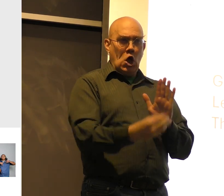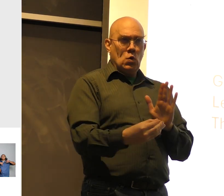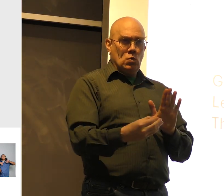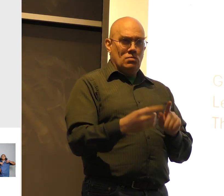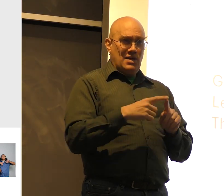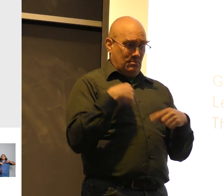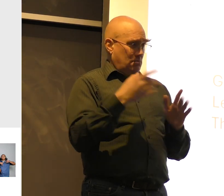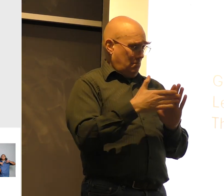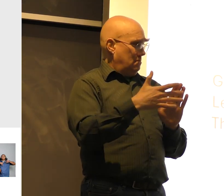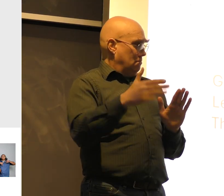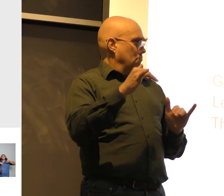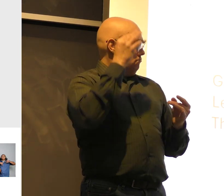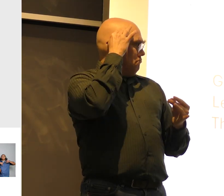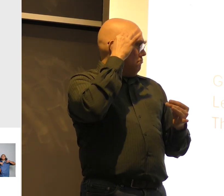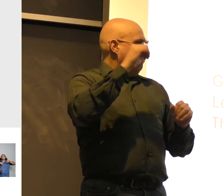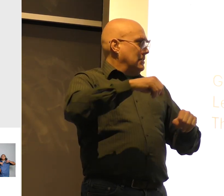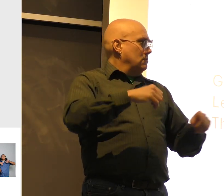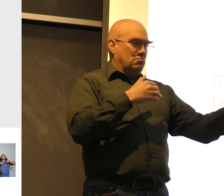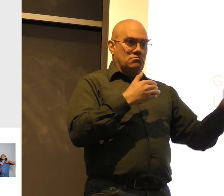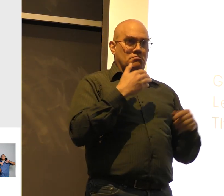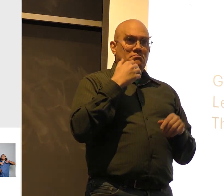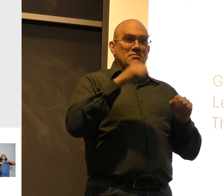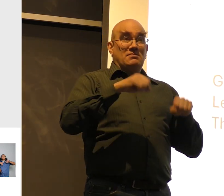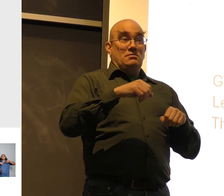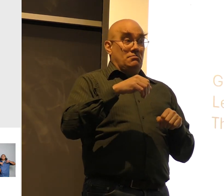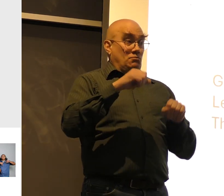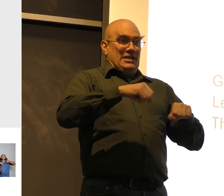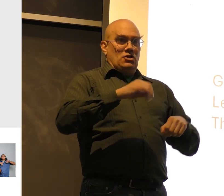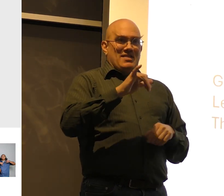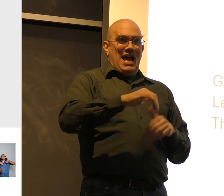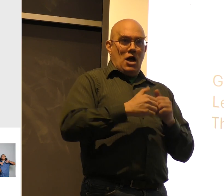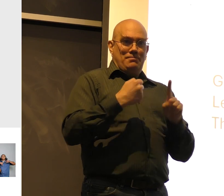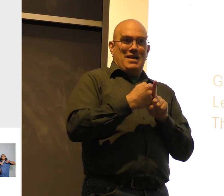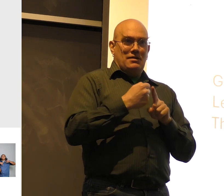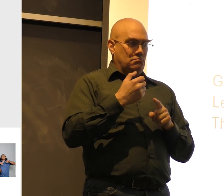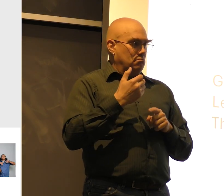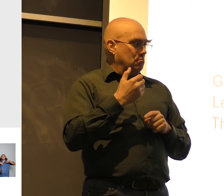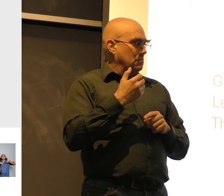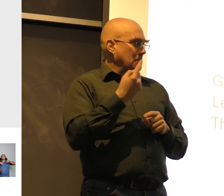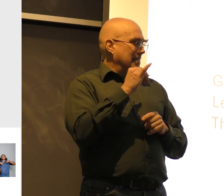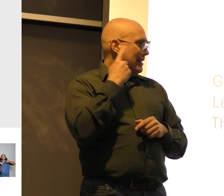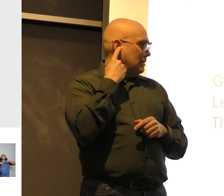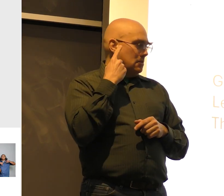when Dolly the sheep was cloned? That's been a couple of years since, right? Thank you. Yes, somebody remembers that. So the potential is there, and how it impacts